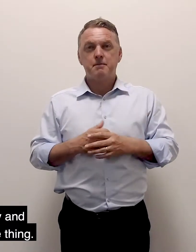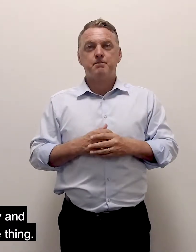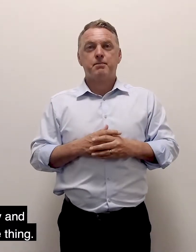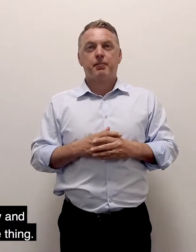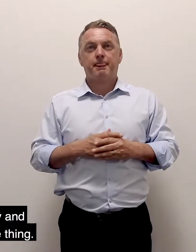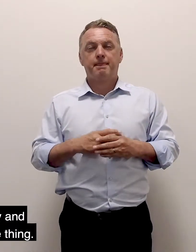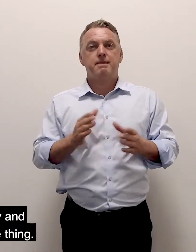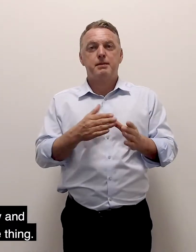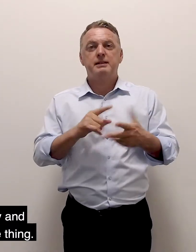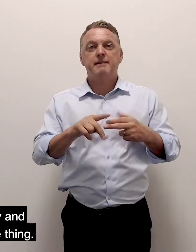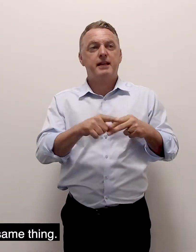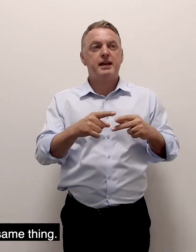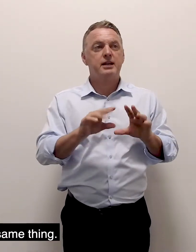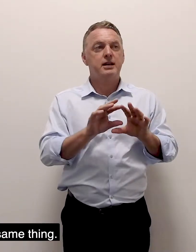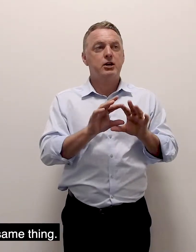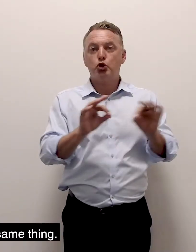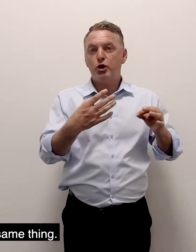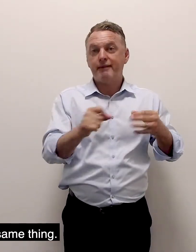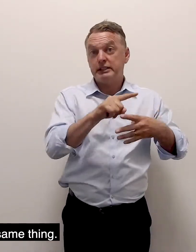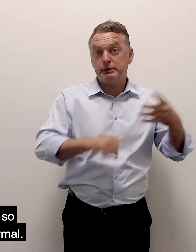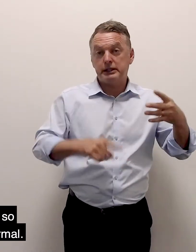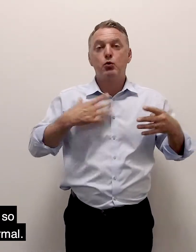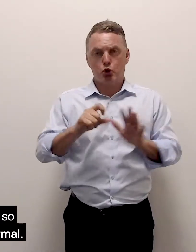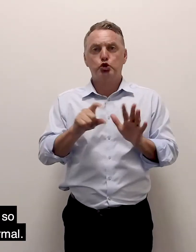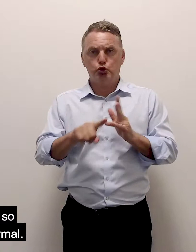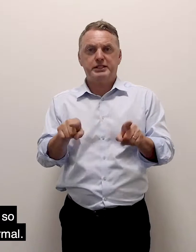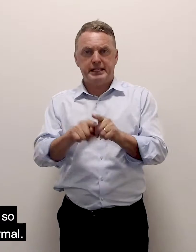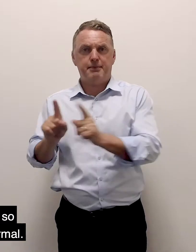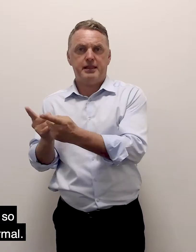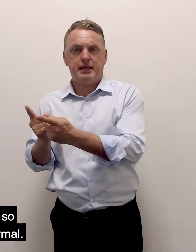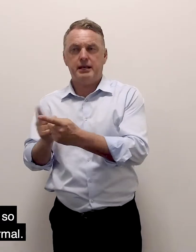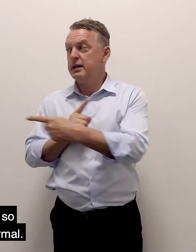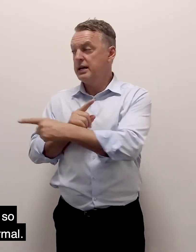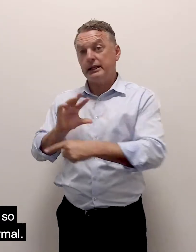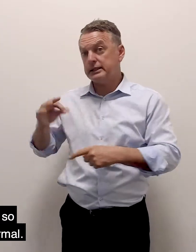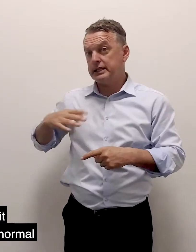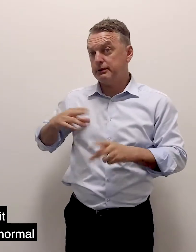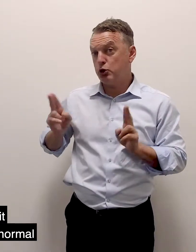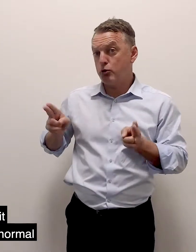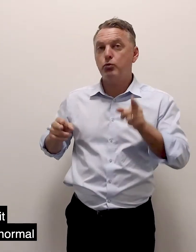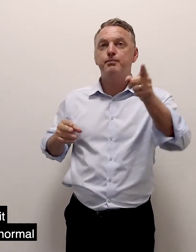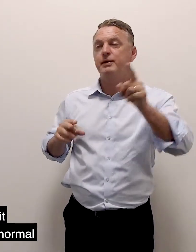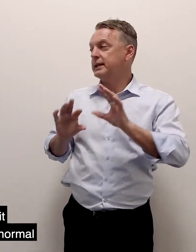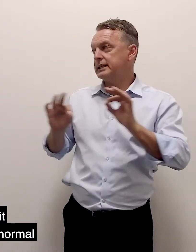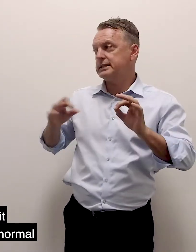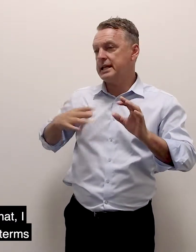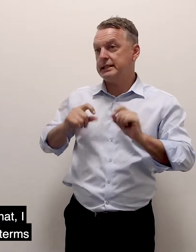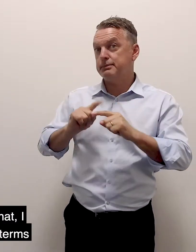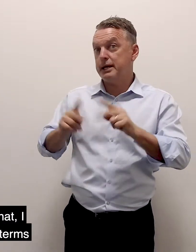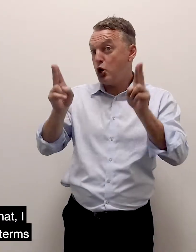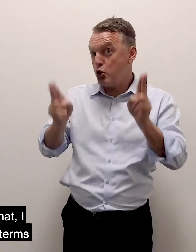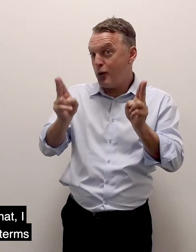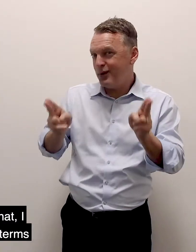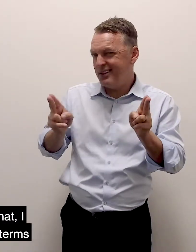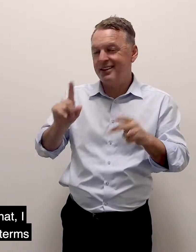and they want the same thing, or they want to do the same thing. Yeah, so it doesn't have to be normal as such. That's right. It doesn't have to be normal, but it